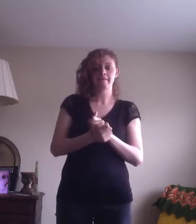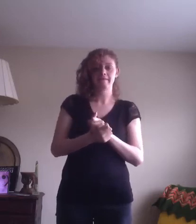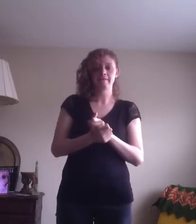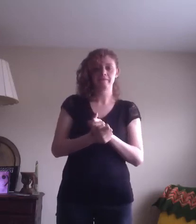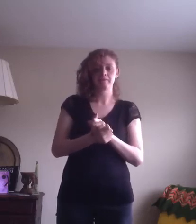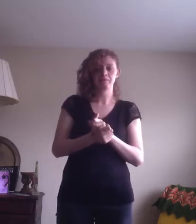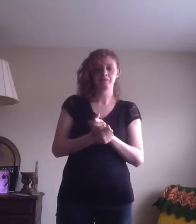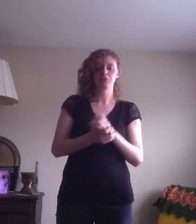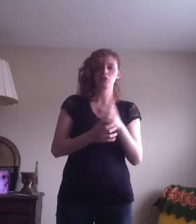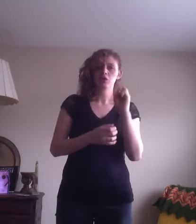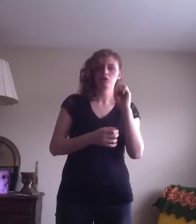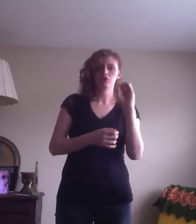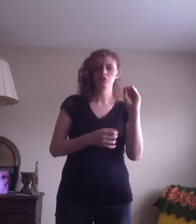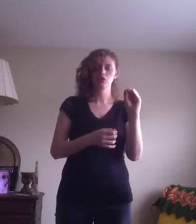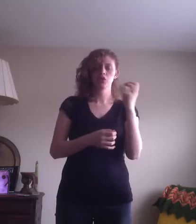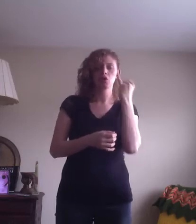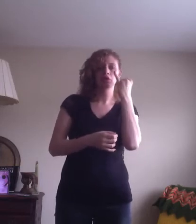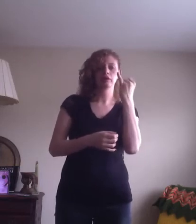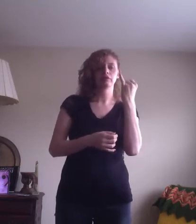said, locate